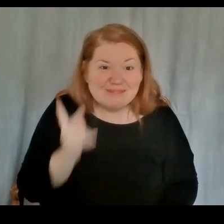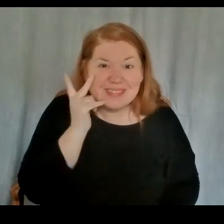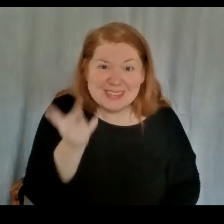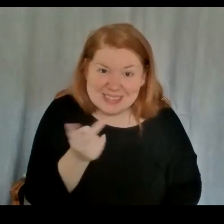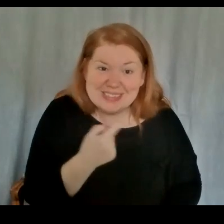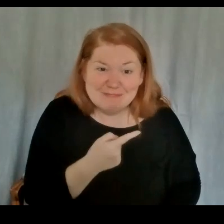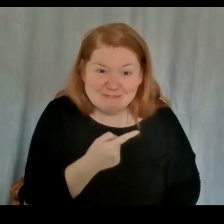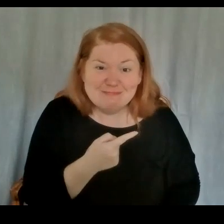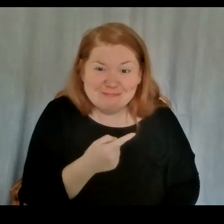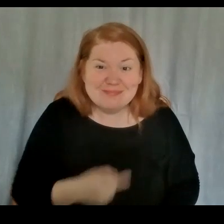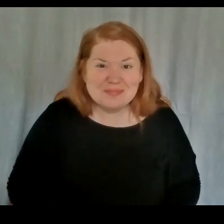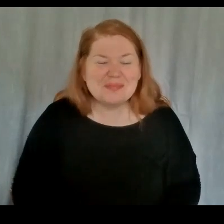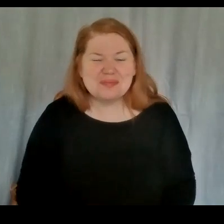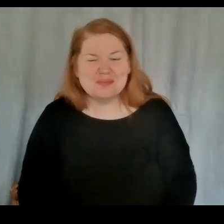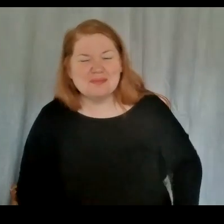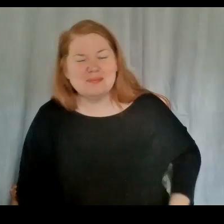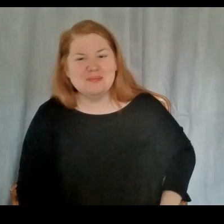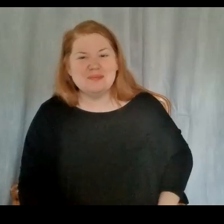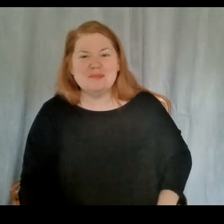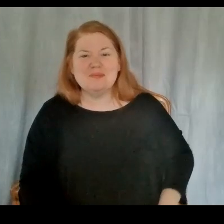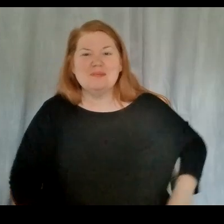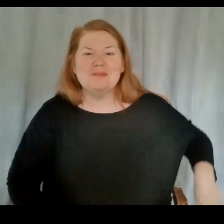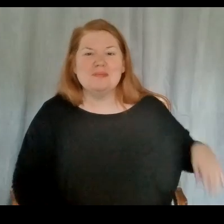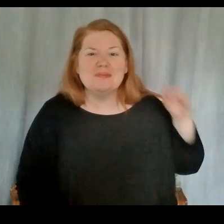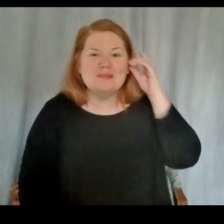all rolled up in a ball.